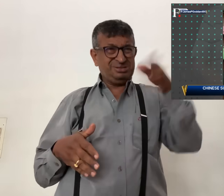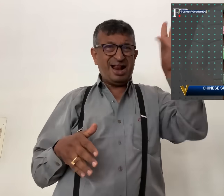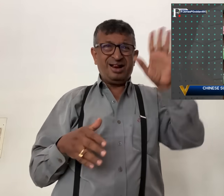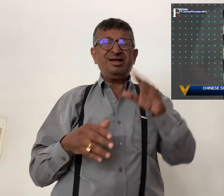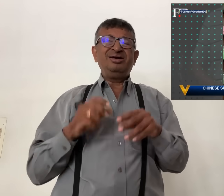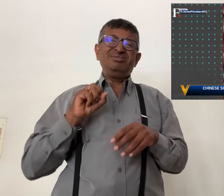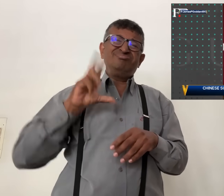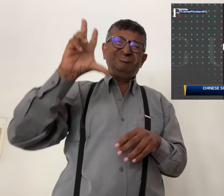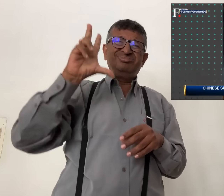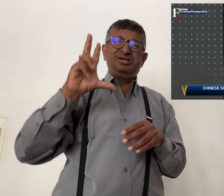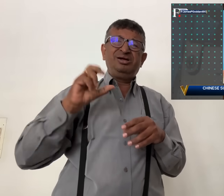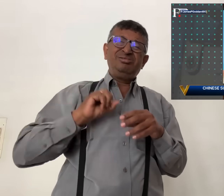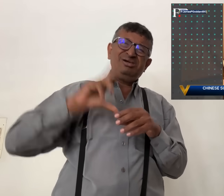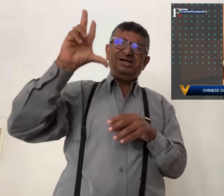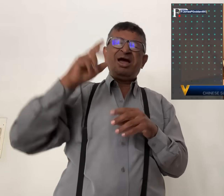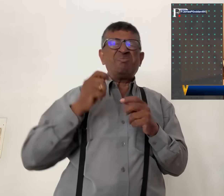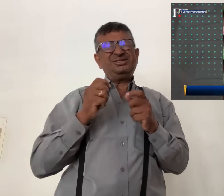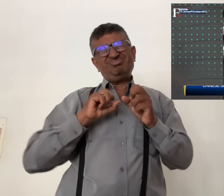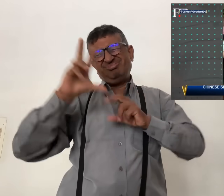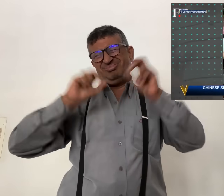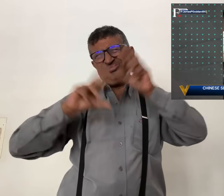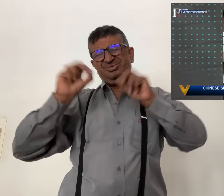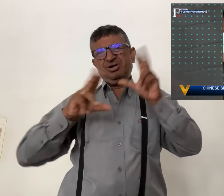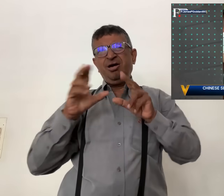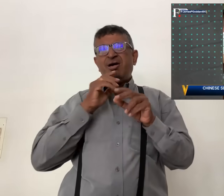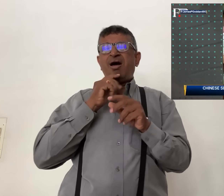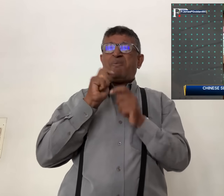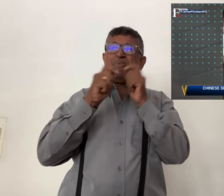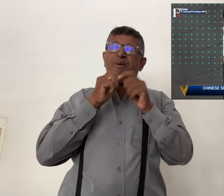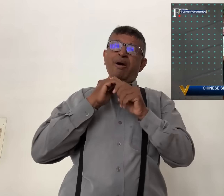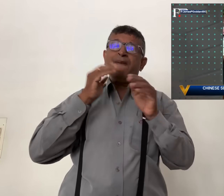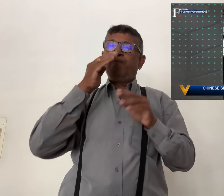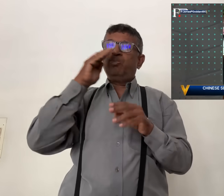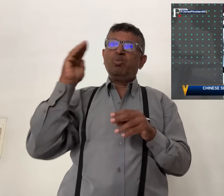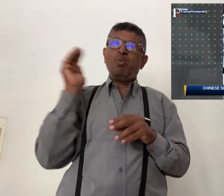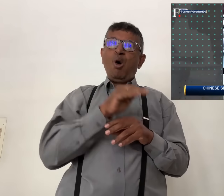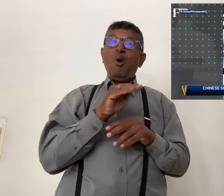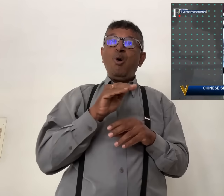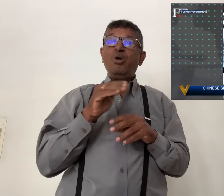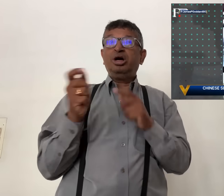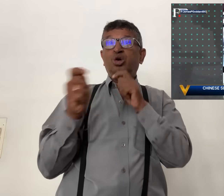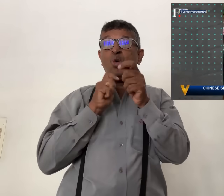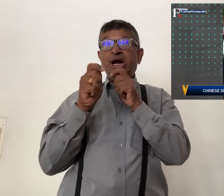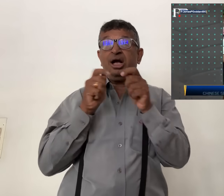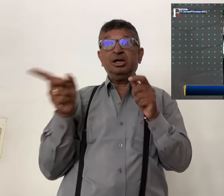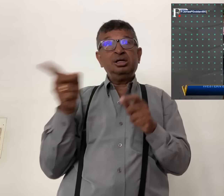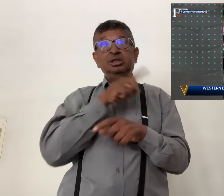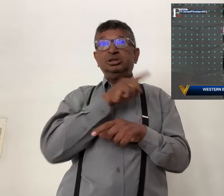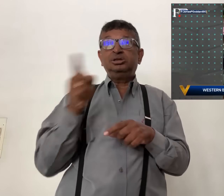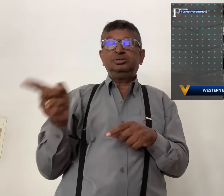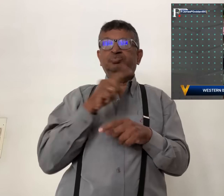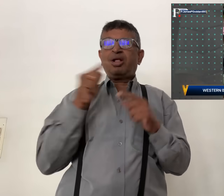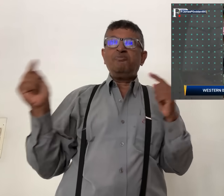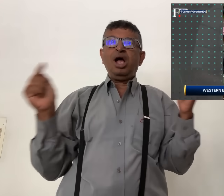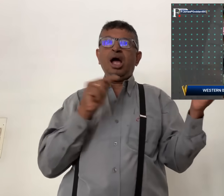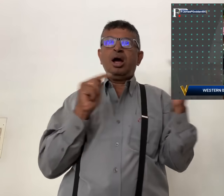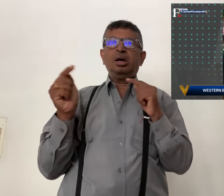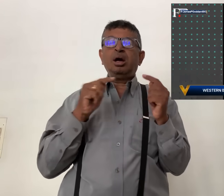brands around the world. Gucci, Prada, Coach, Louis Vuitton, you name it. But for this, I am not proud because we were only making our wages. The profit margin for the people who are actually making the bags are very